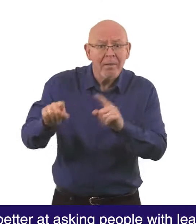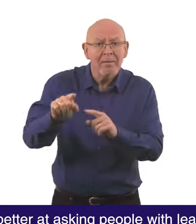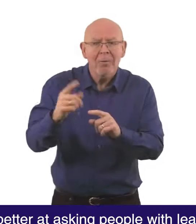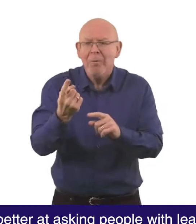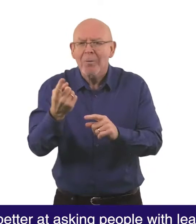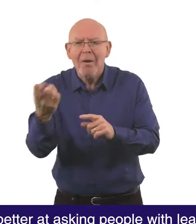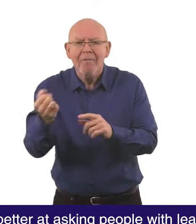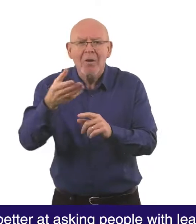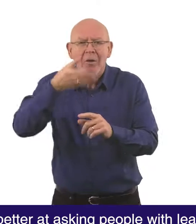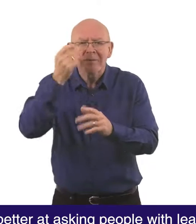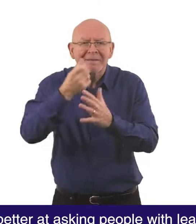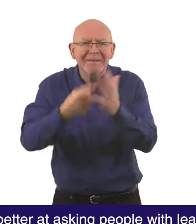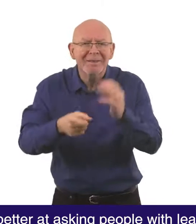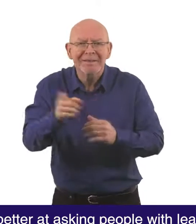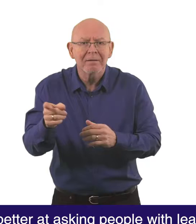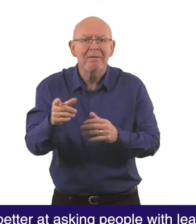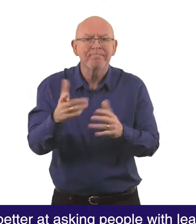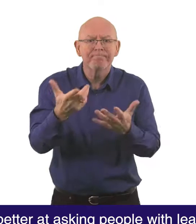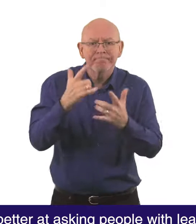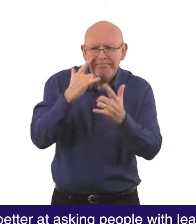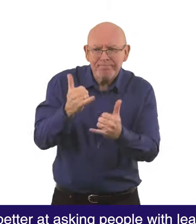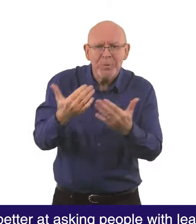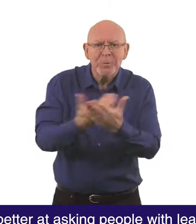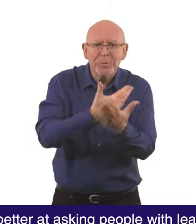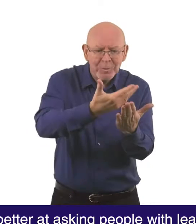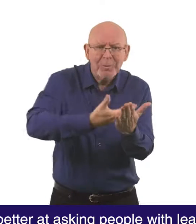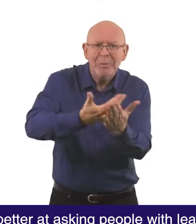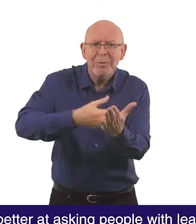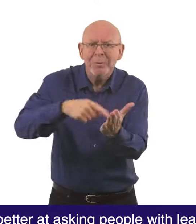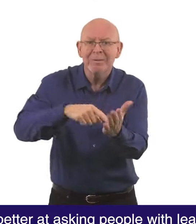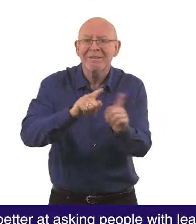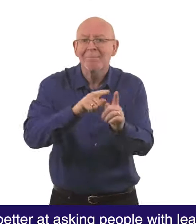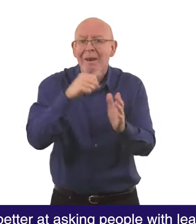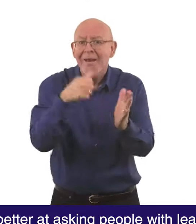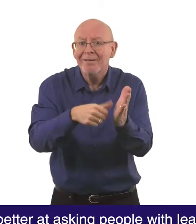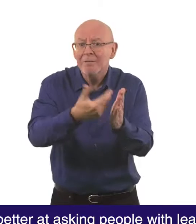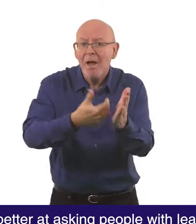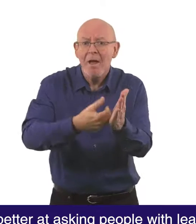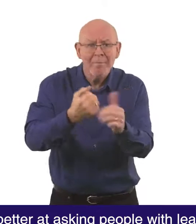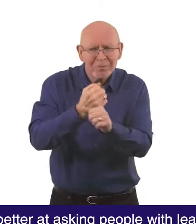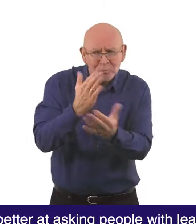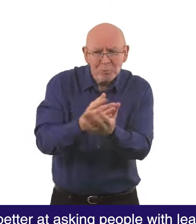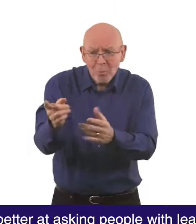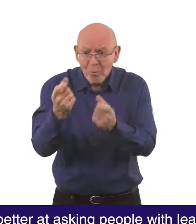learning disabilities to test new documents and letters to ensure they are accessible.